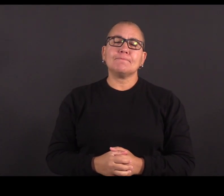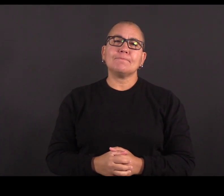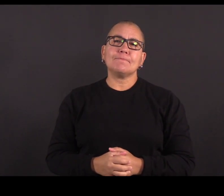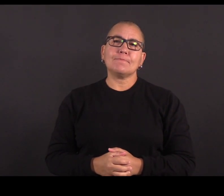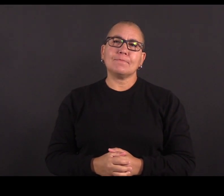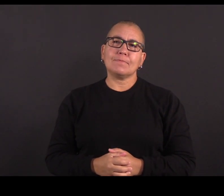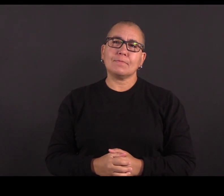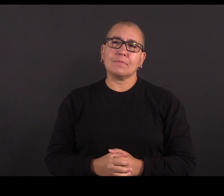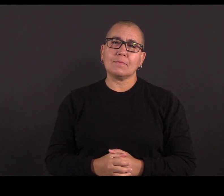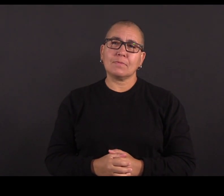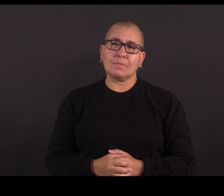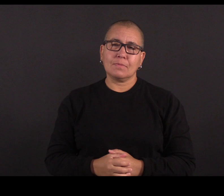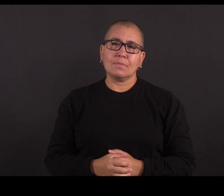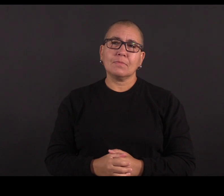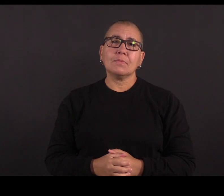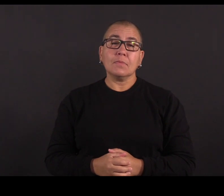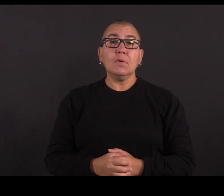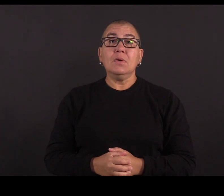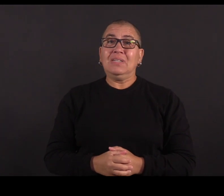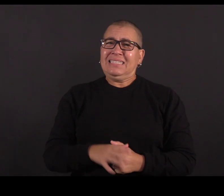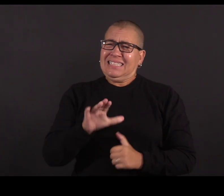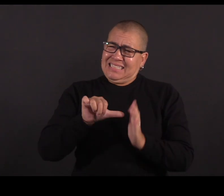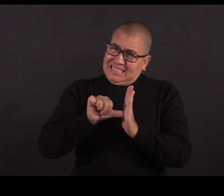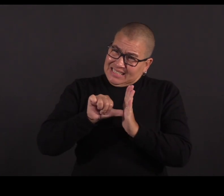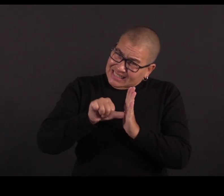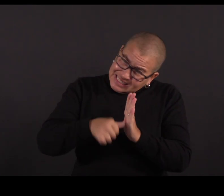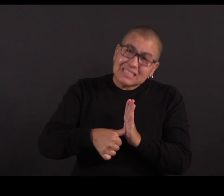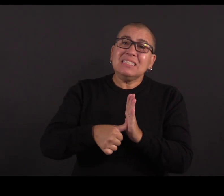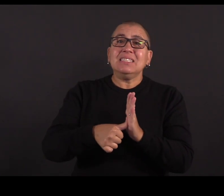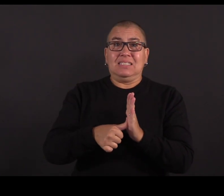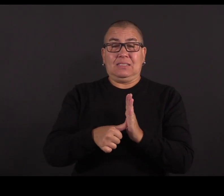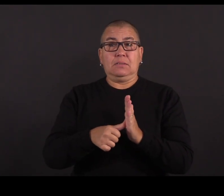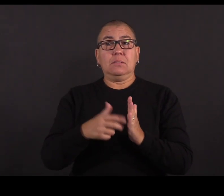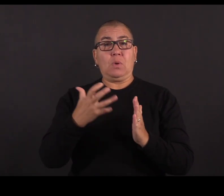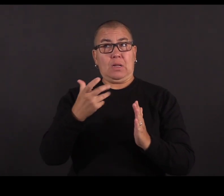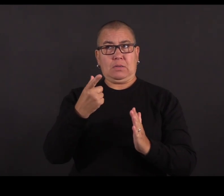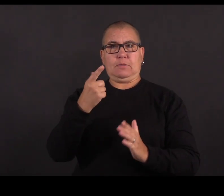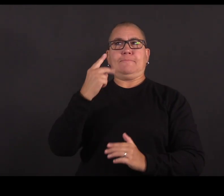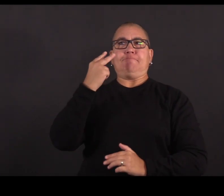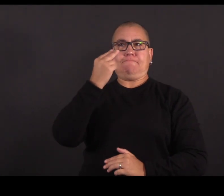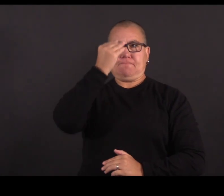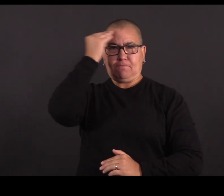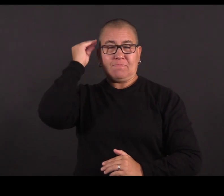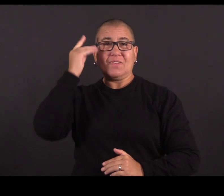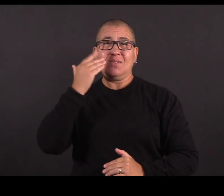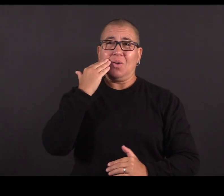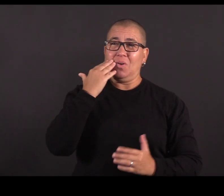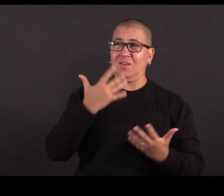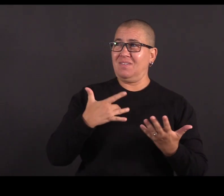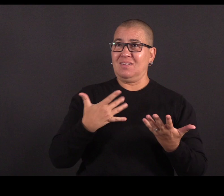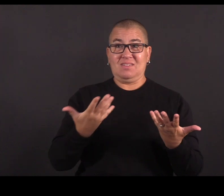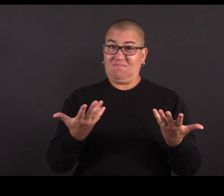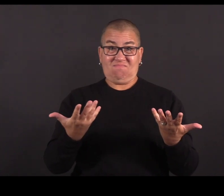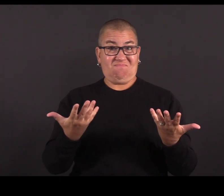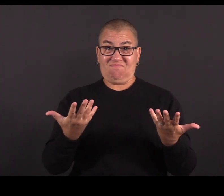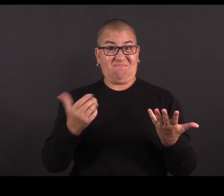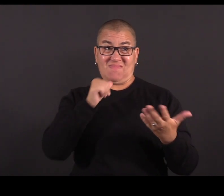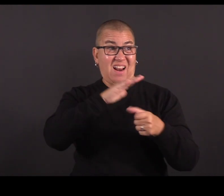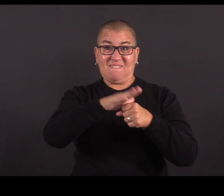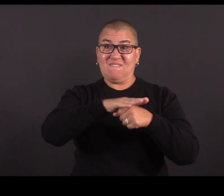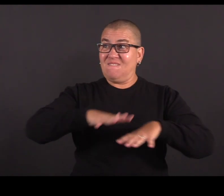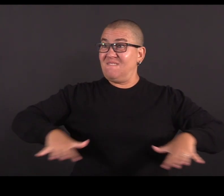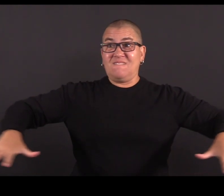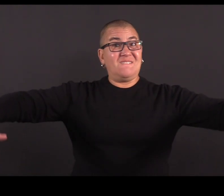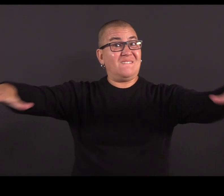It's important to say at the outset that there are not nearly enough affordable housing in